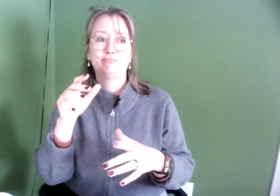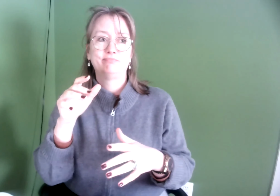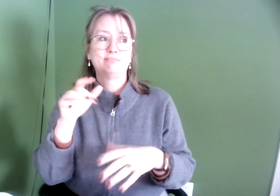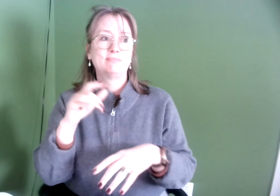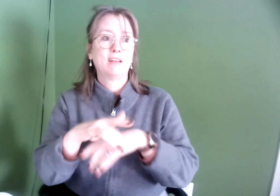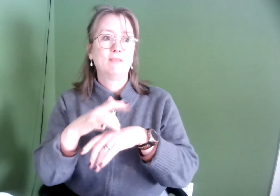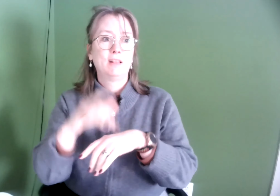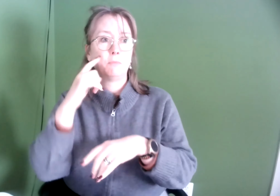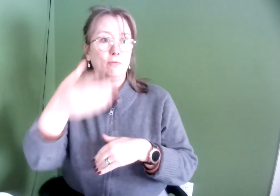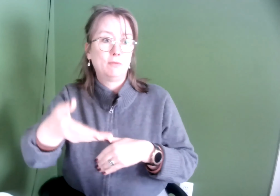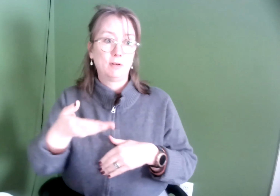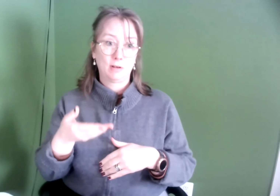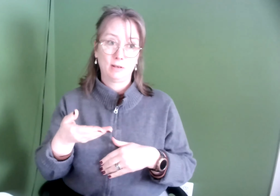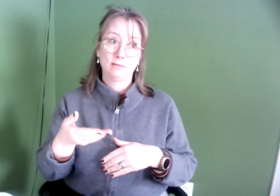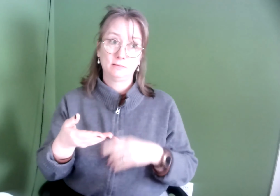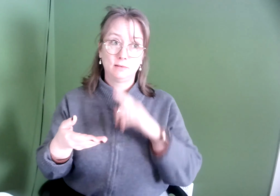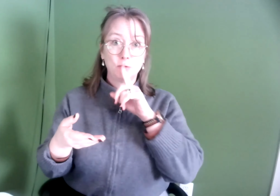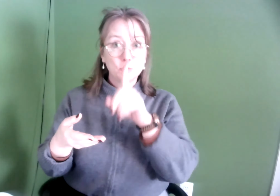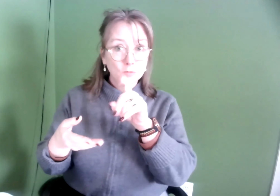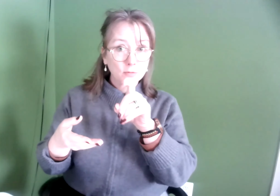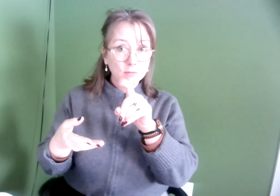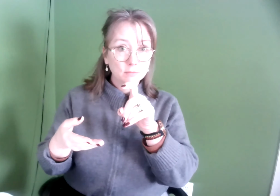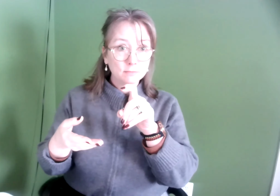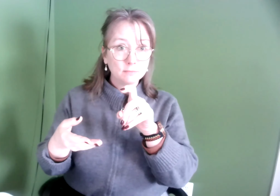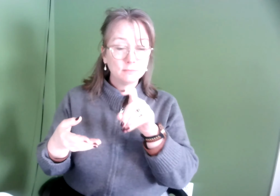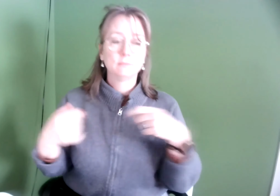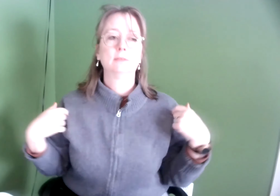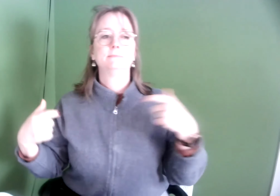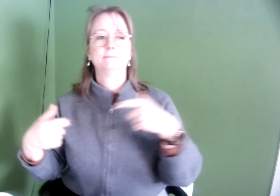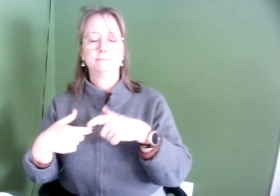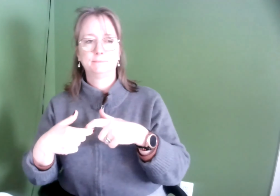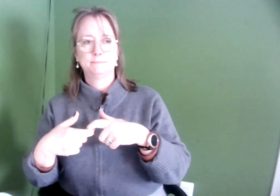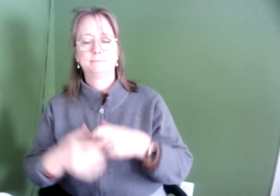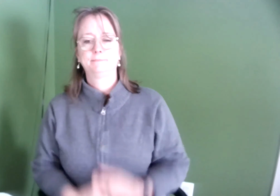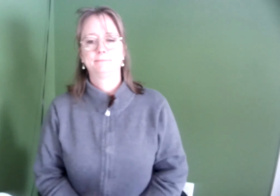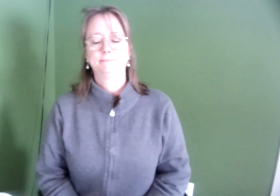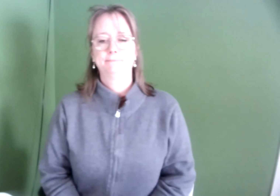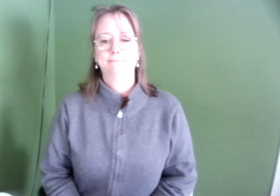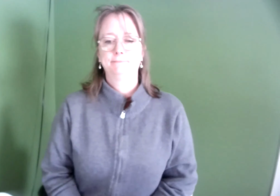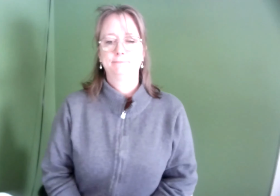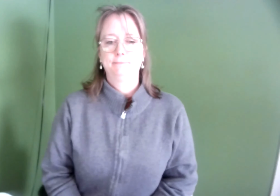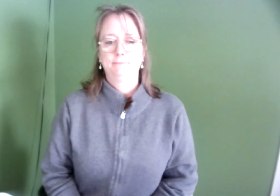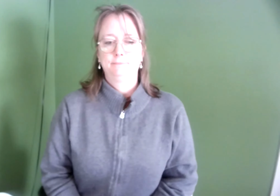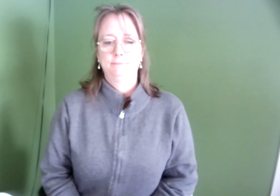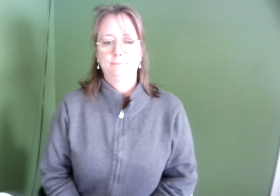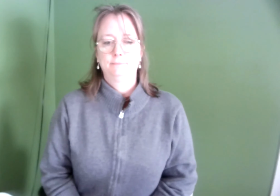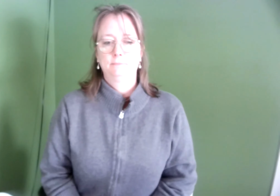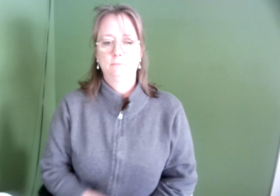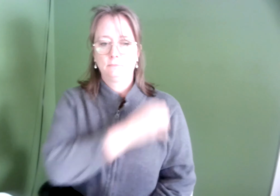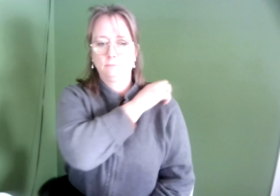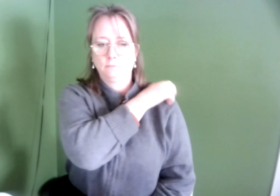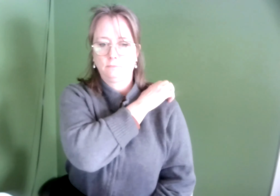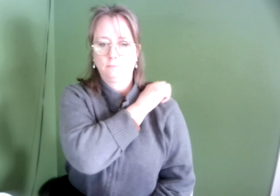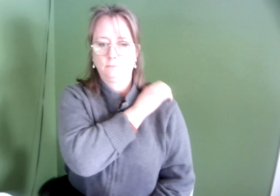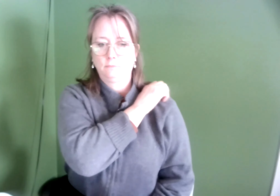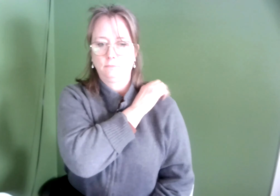that true? Y Jen, yo entiendo y yo sé que se trata de dinero, sueldos, desarrollo profesional y el hecho de que no hay gente pues que está